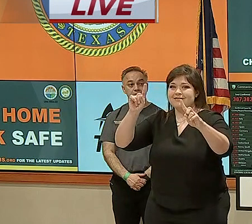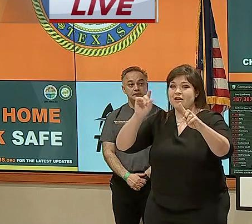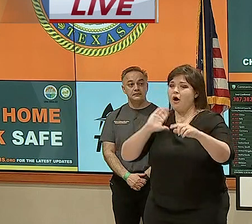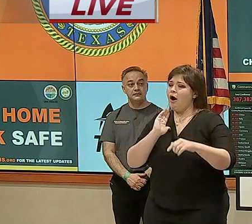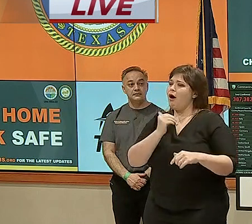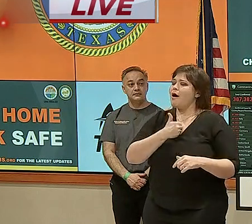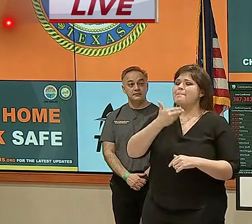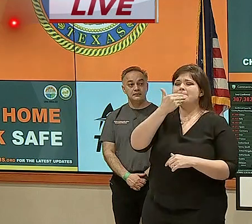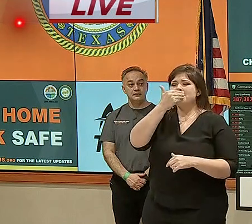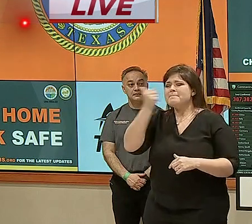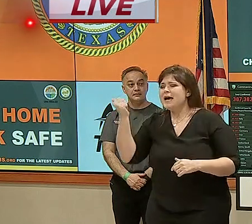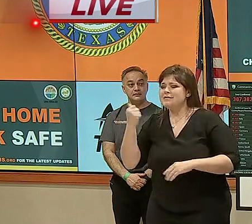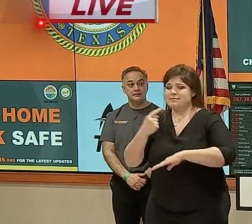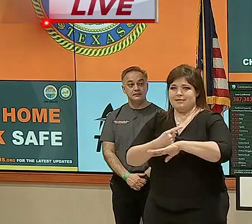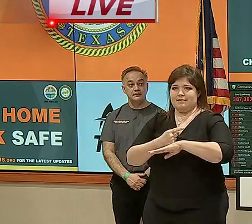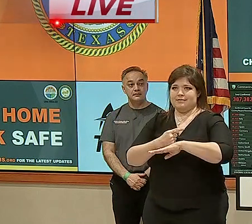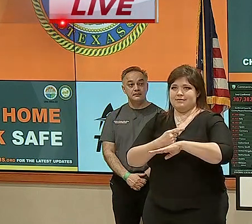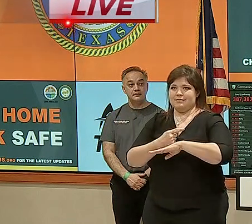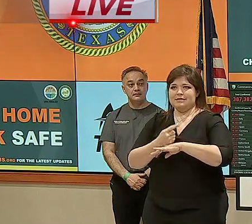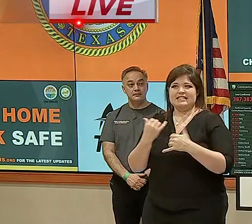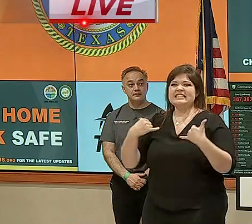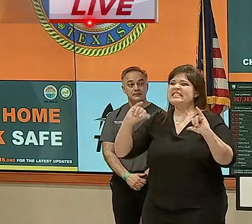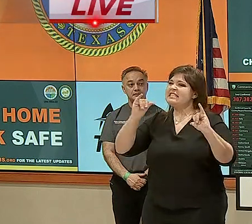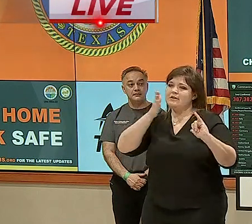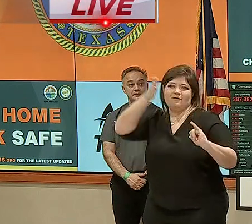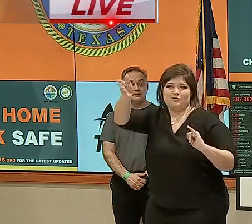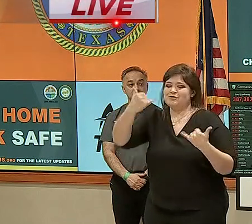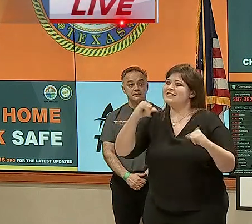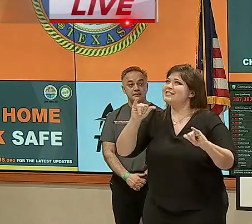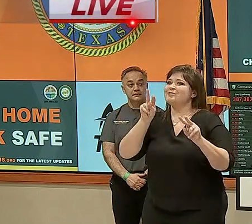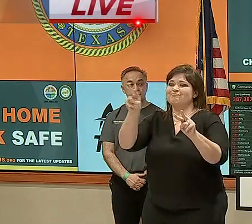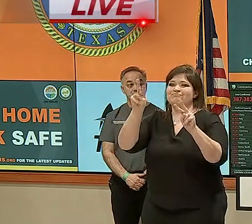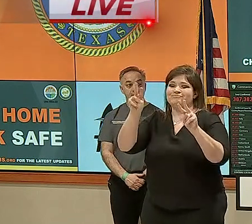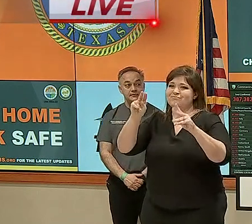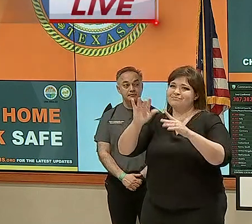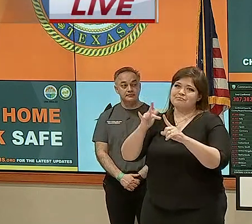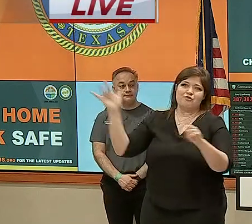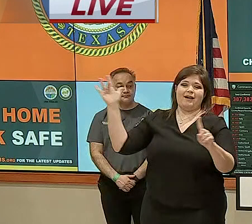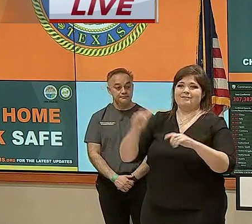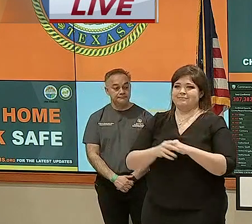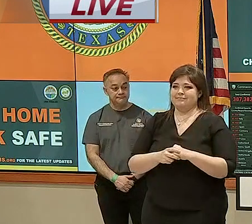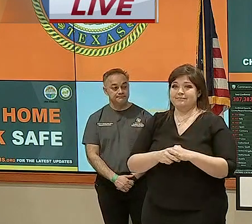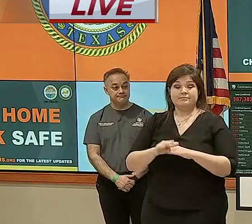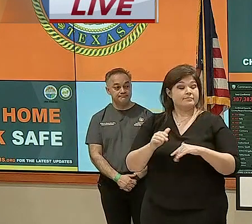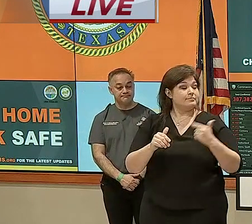The best days for all of us, still yet to come. Judge.